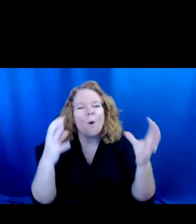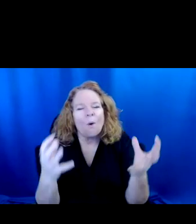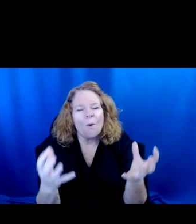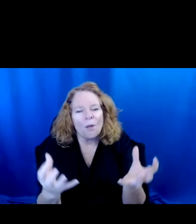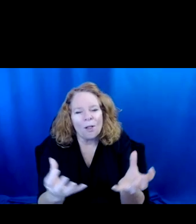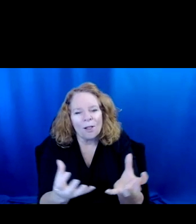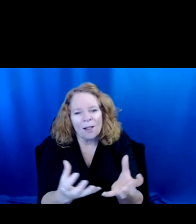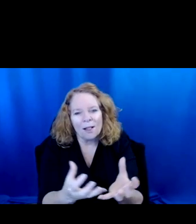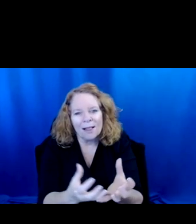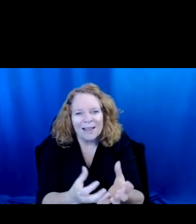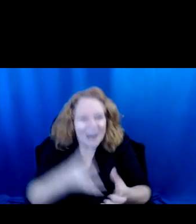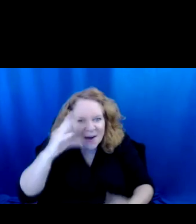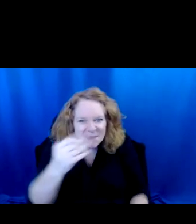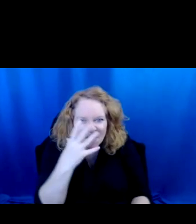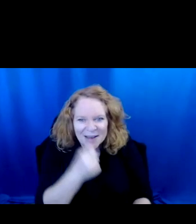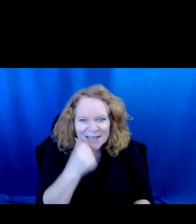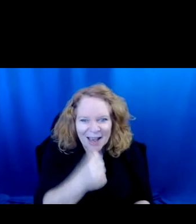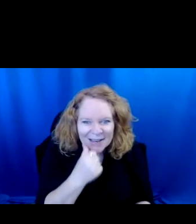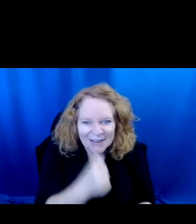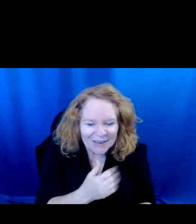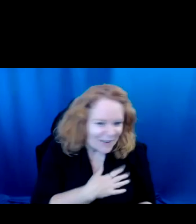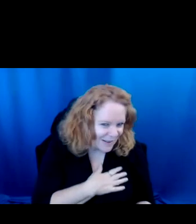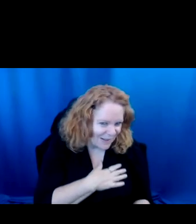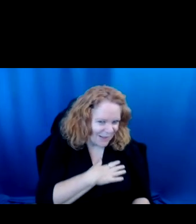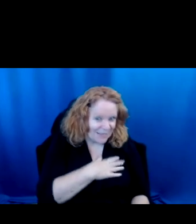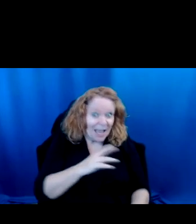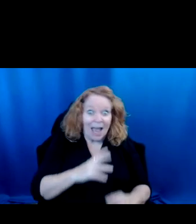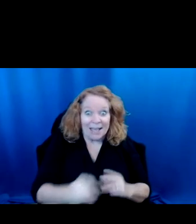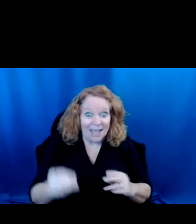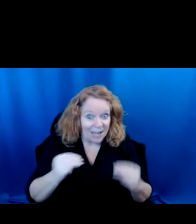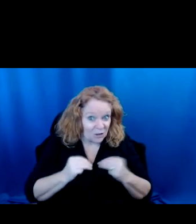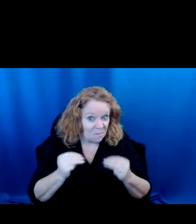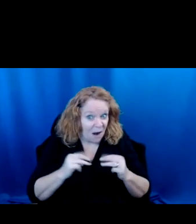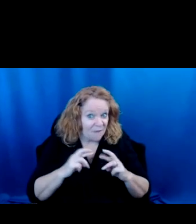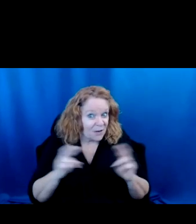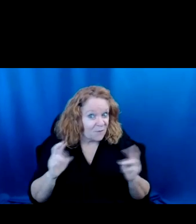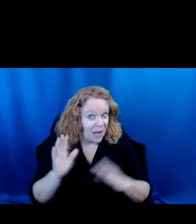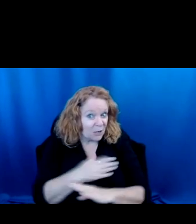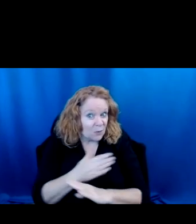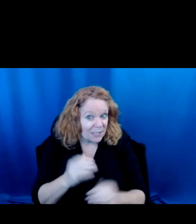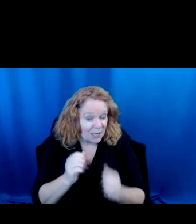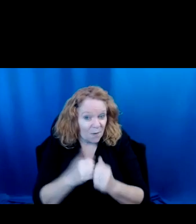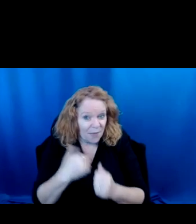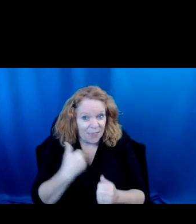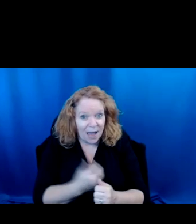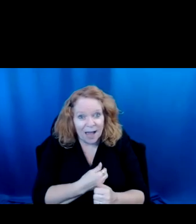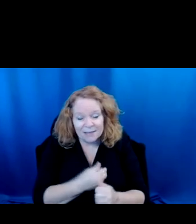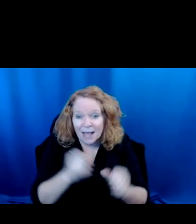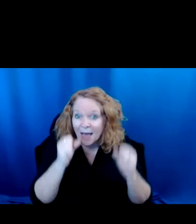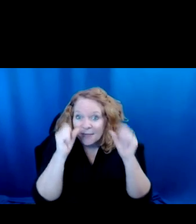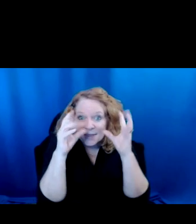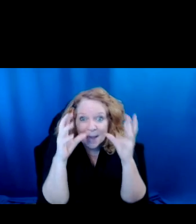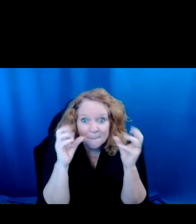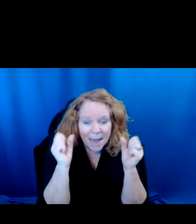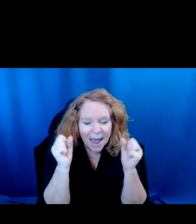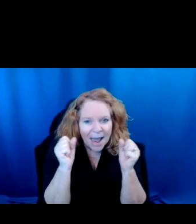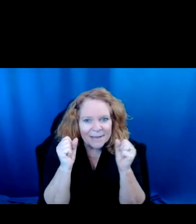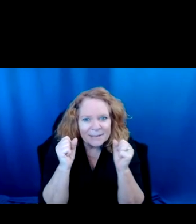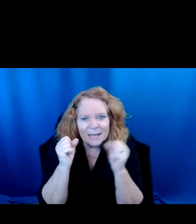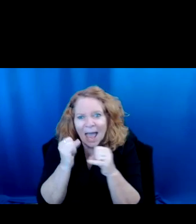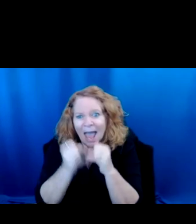whole. Boys and girls, get Marvin ready to sing and sway along to our amazing end of